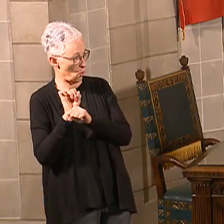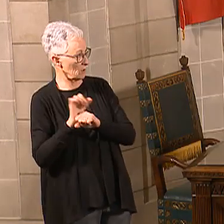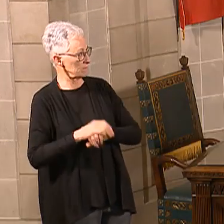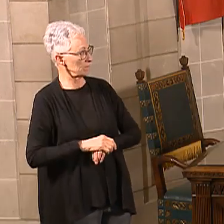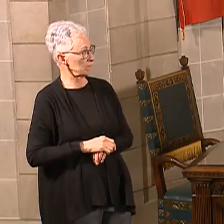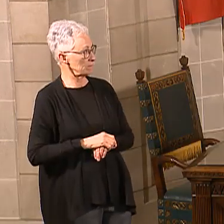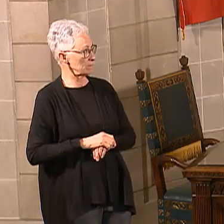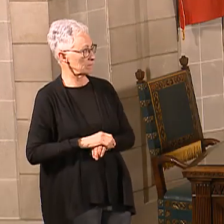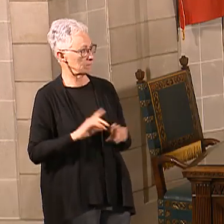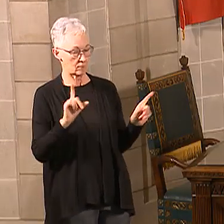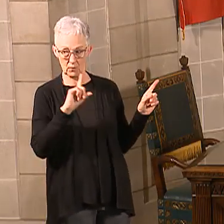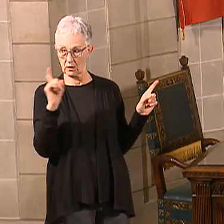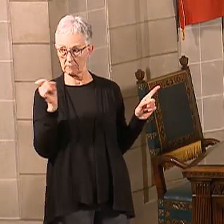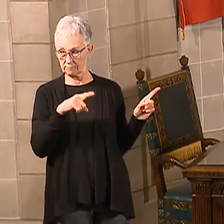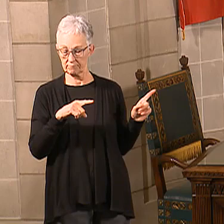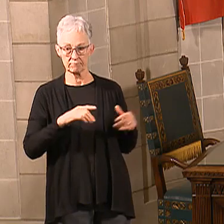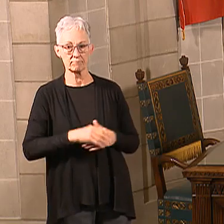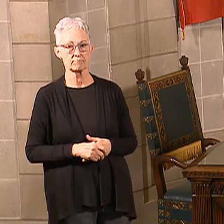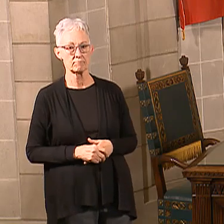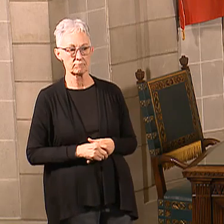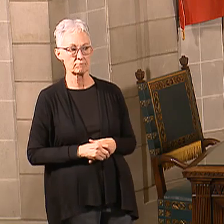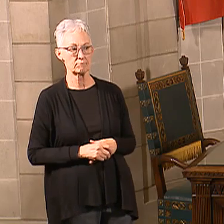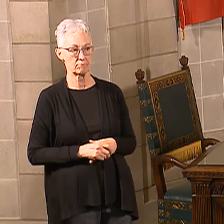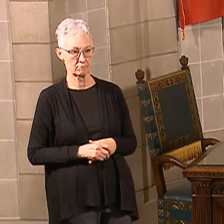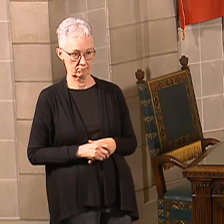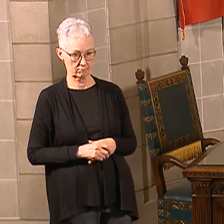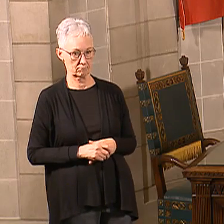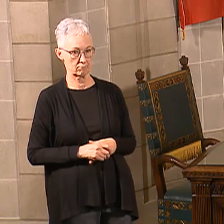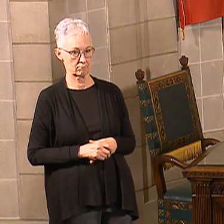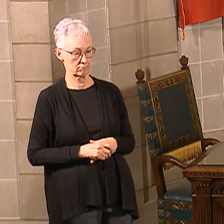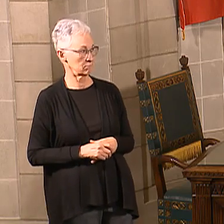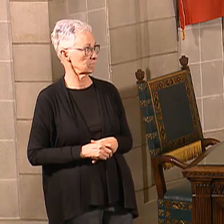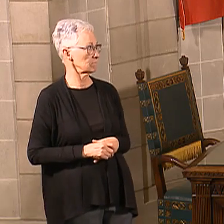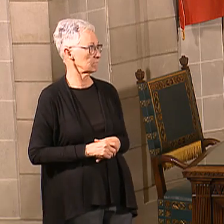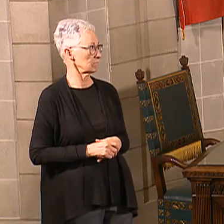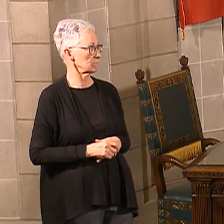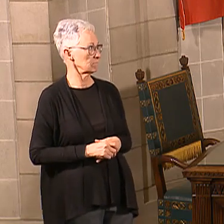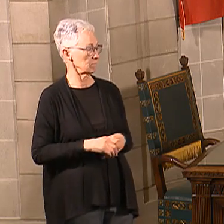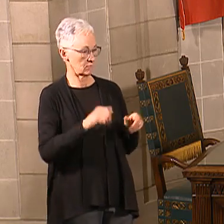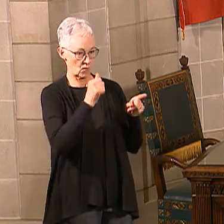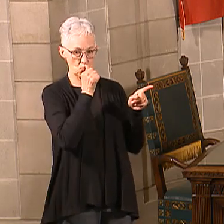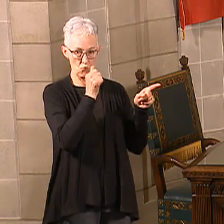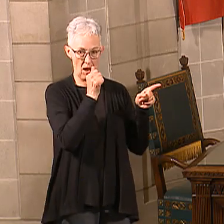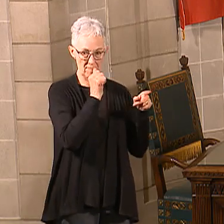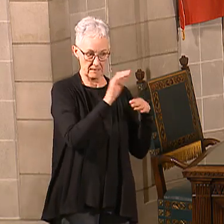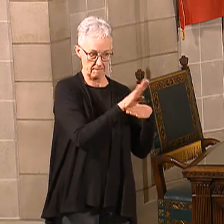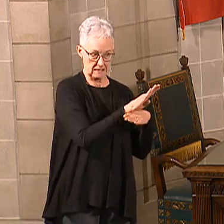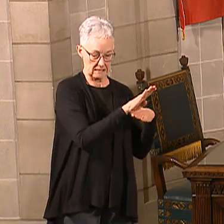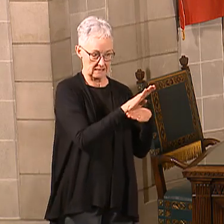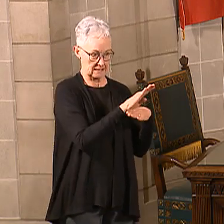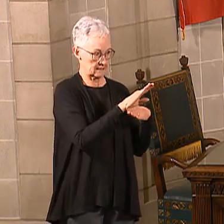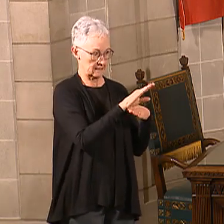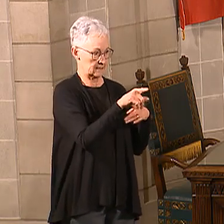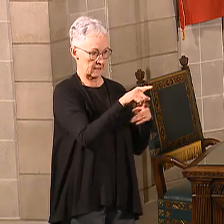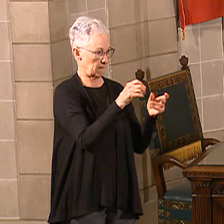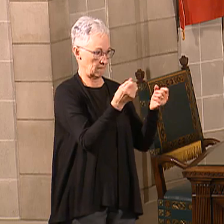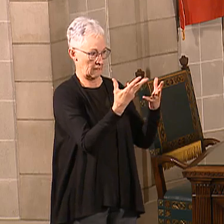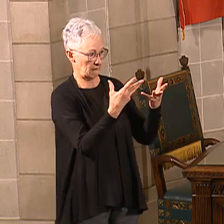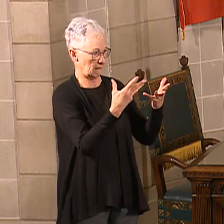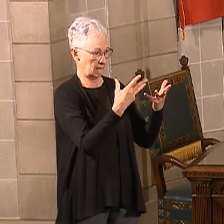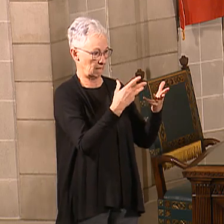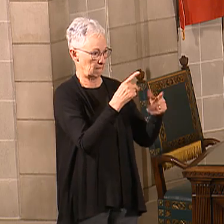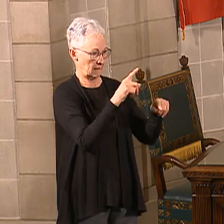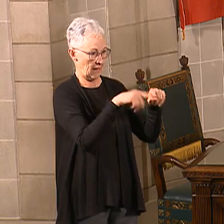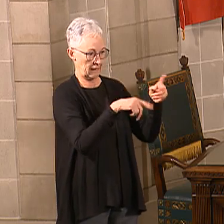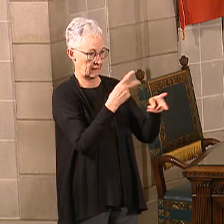So the question was, as the private sector workforce is experiencing disruption, is that an opportunity for state